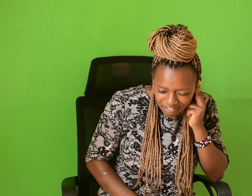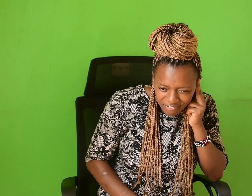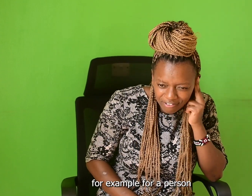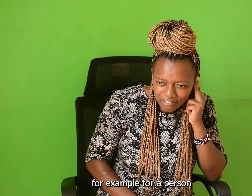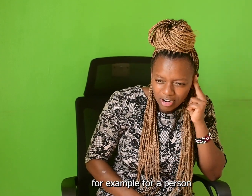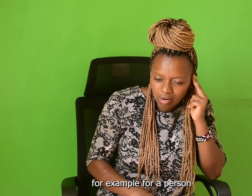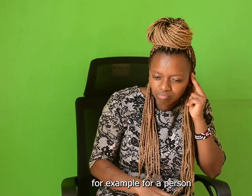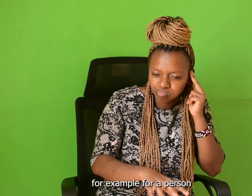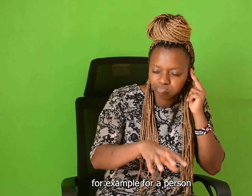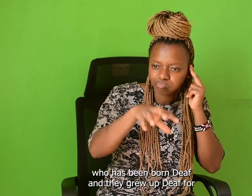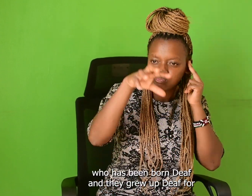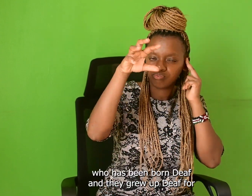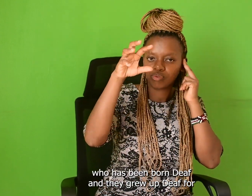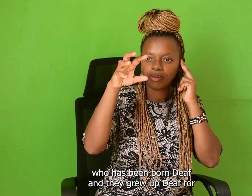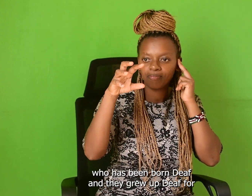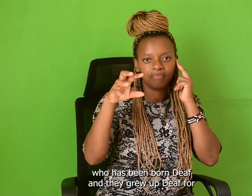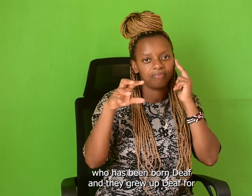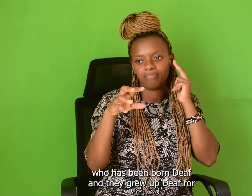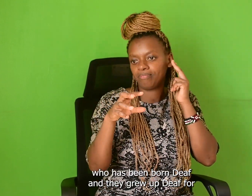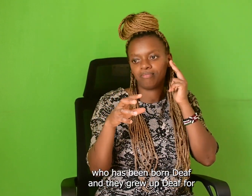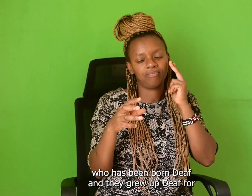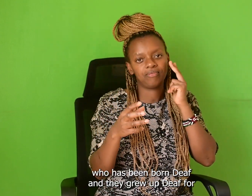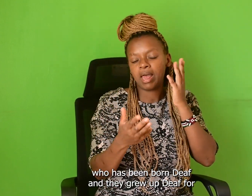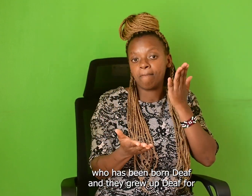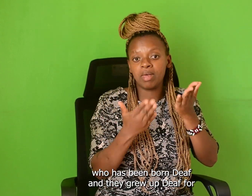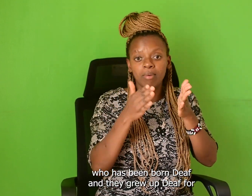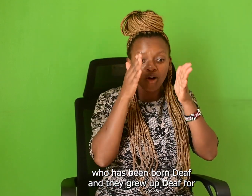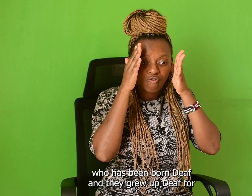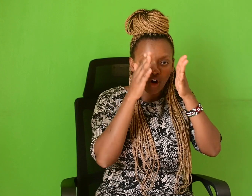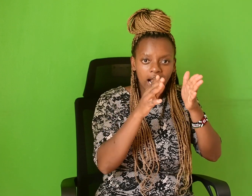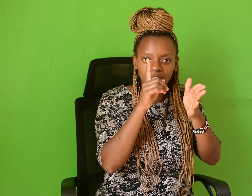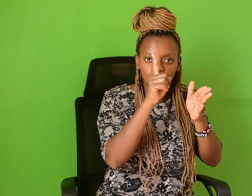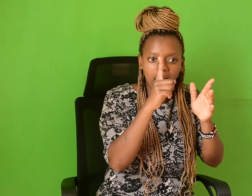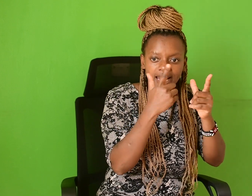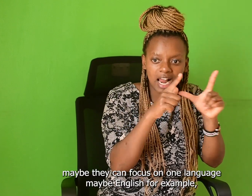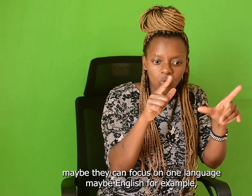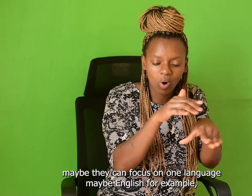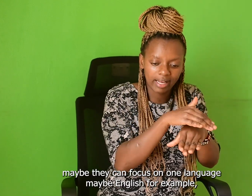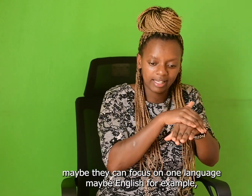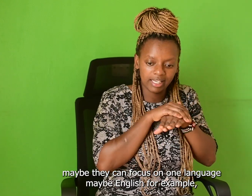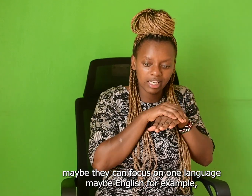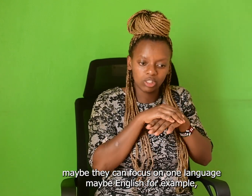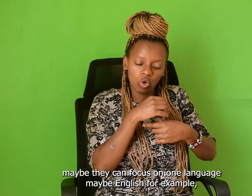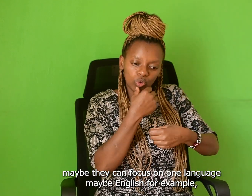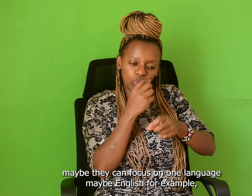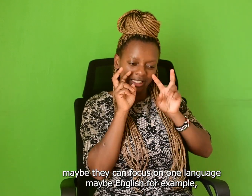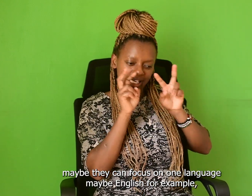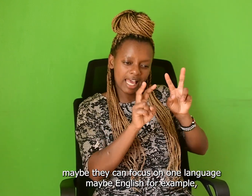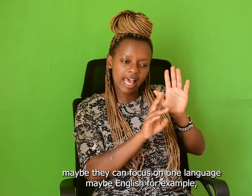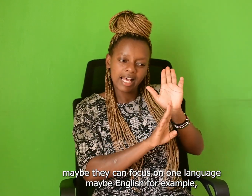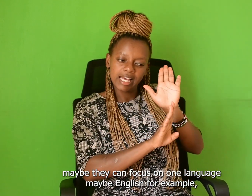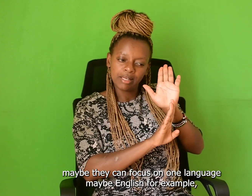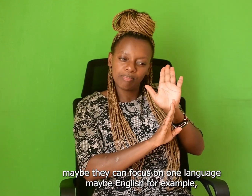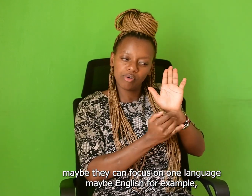for example, for a person who has been born deaf and they grew up deaf, maybe they can focus on one language, maybe English,